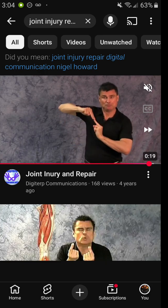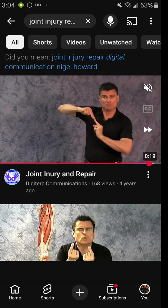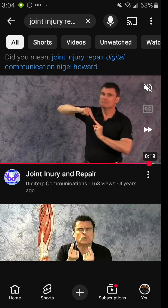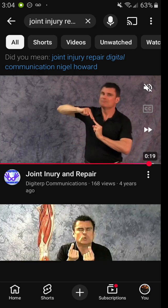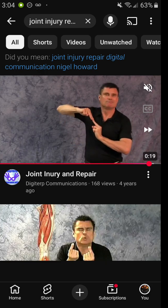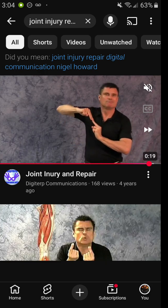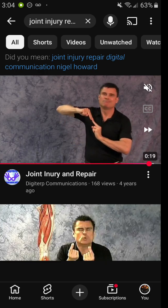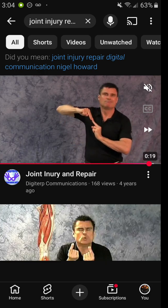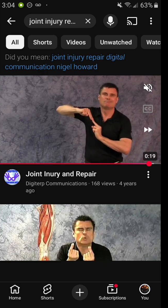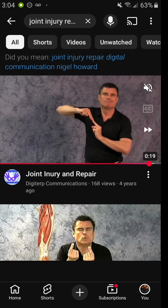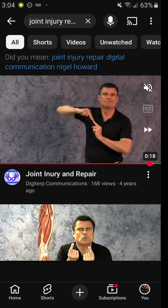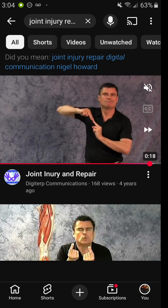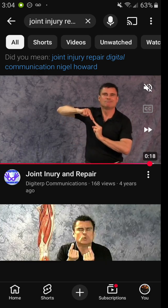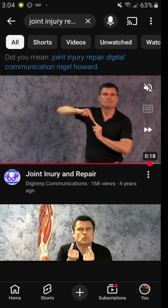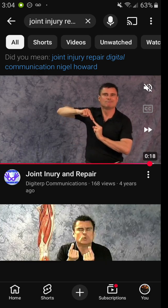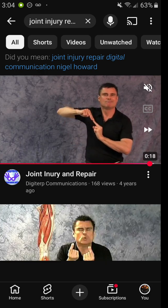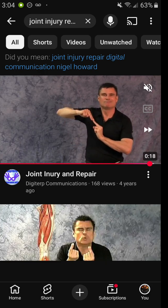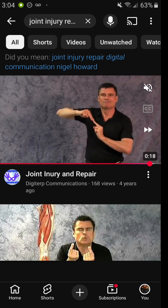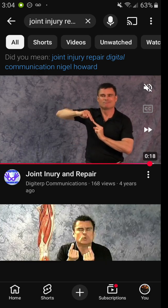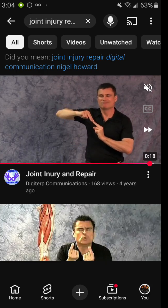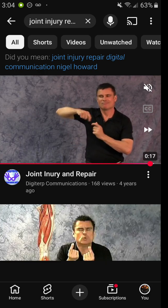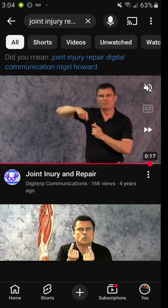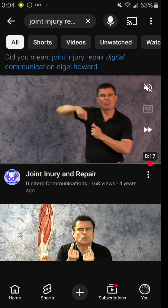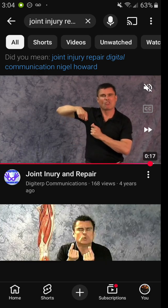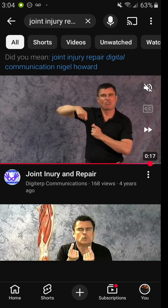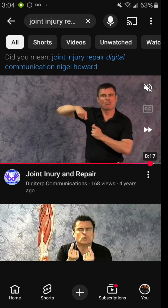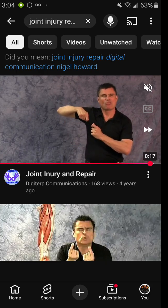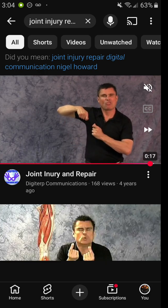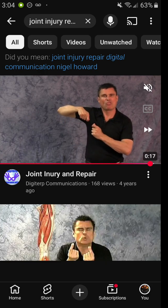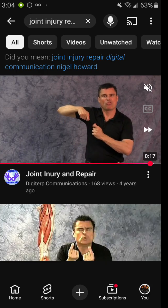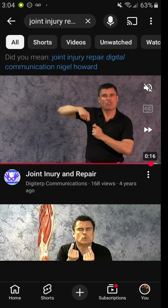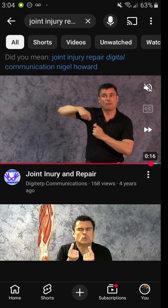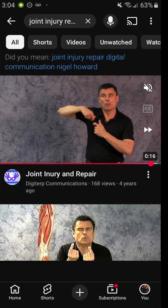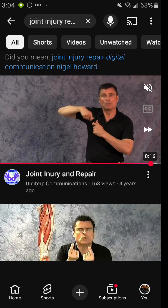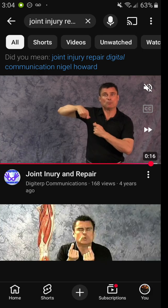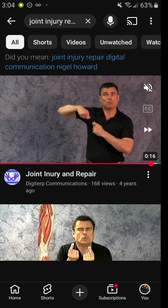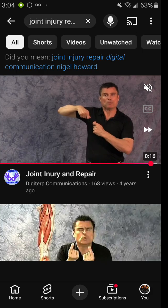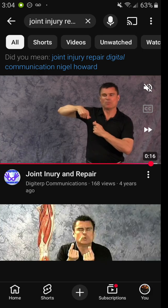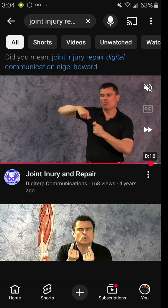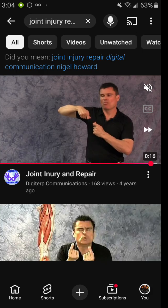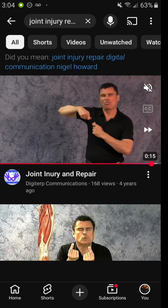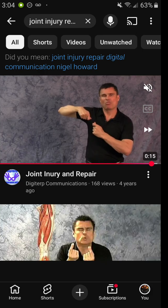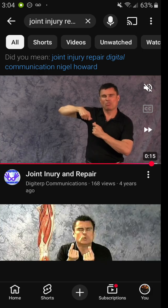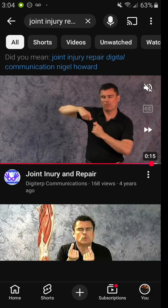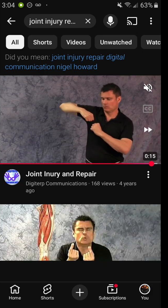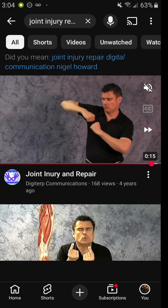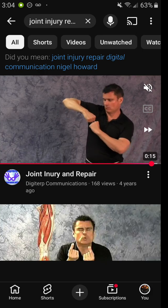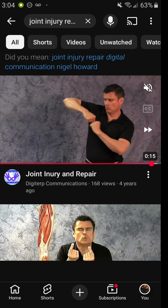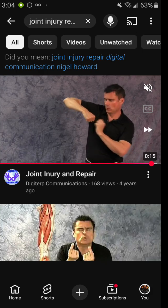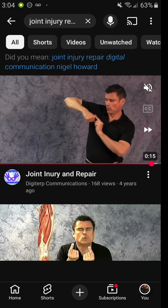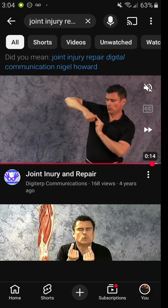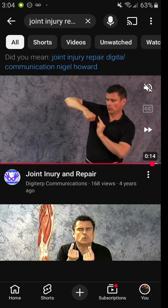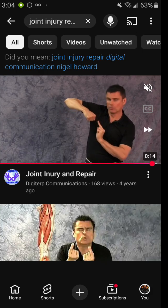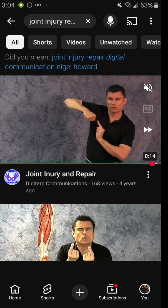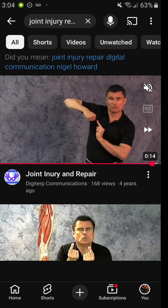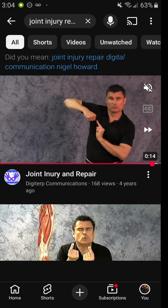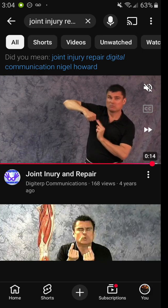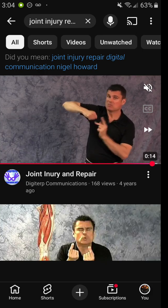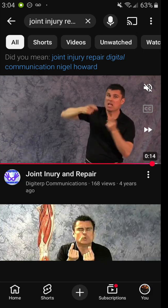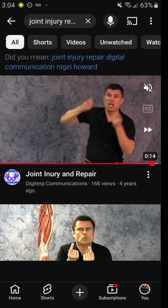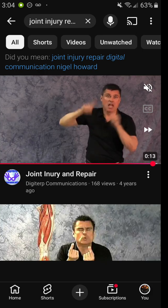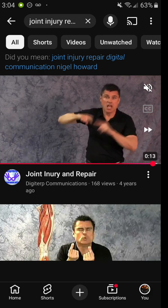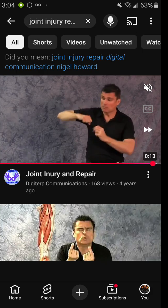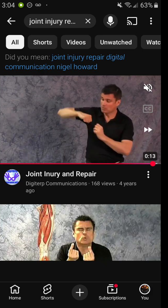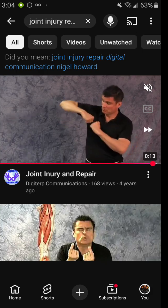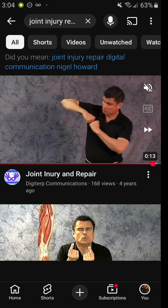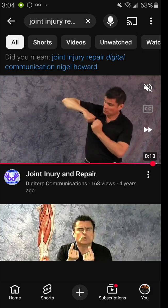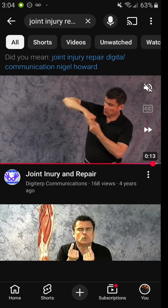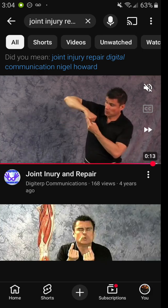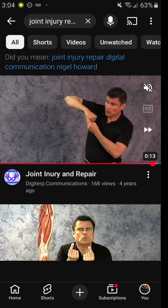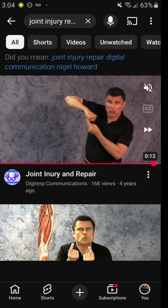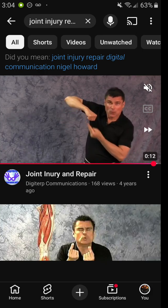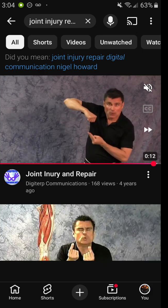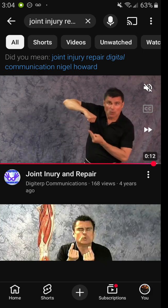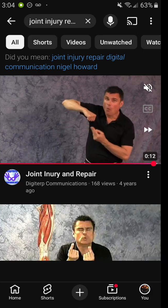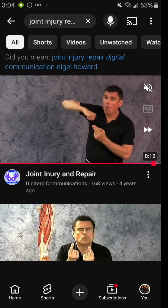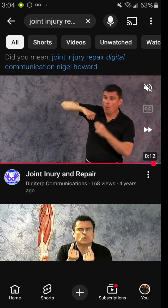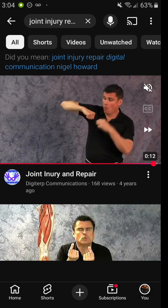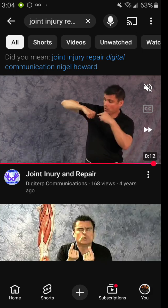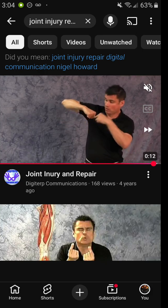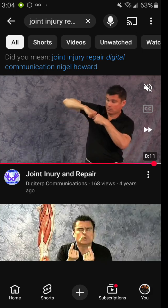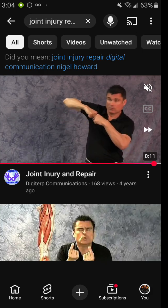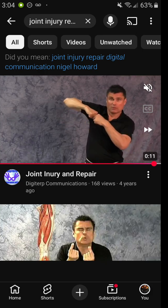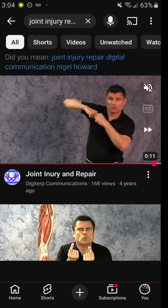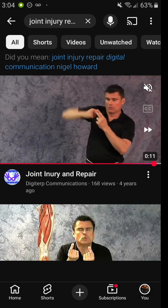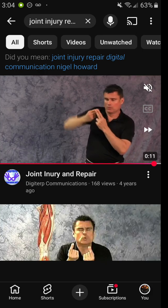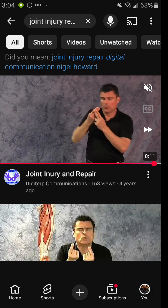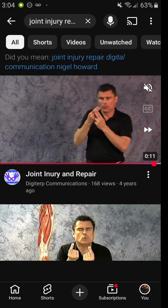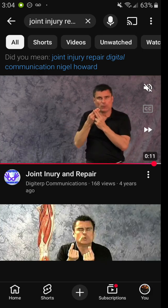Get some snack that you enjoy. I mean, it really is as simple as knowing